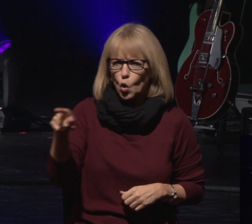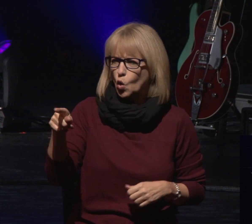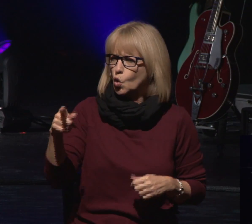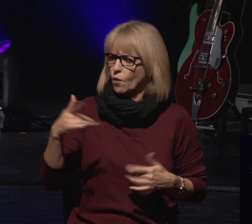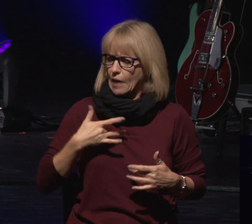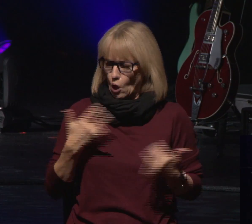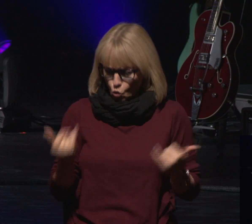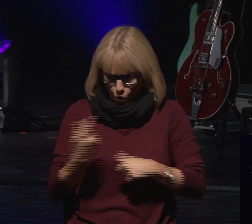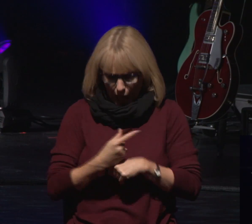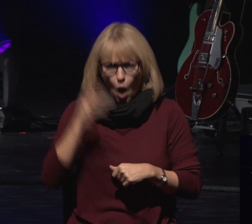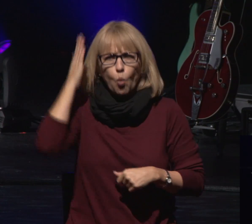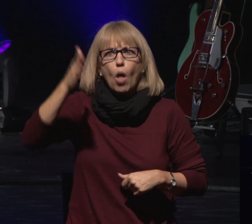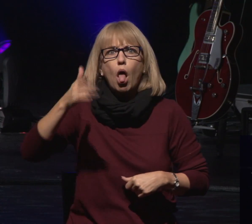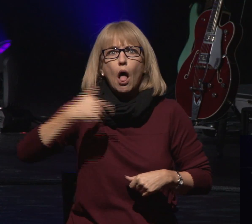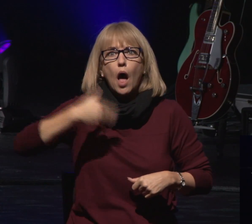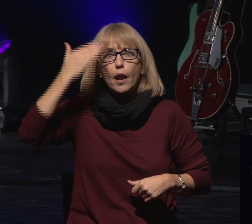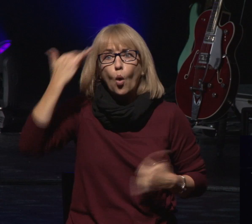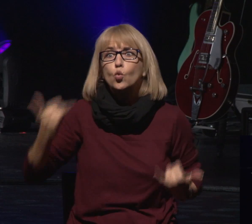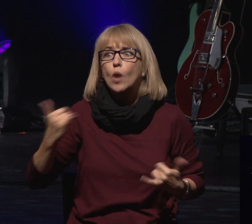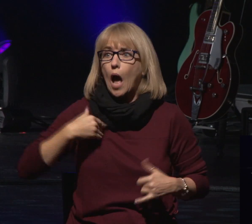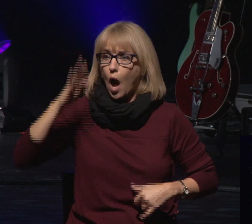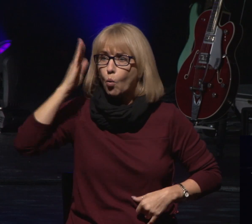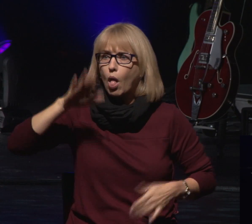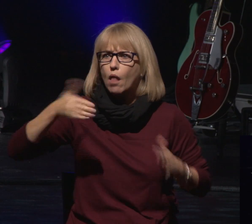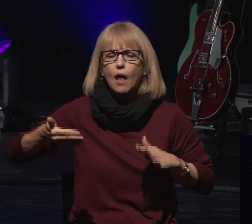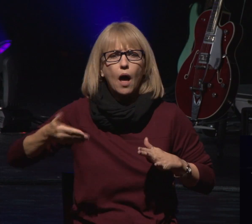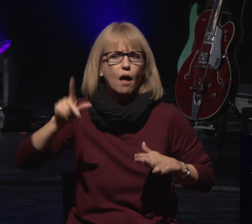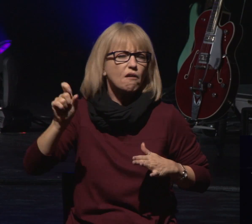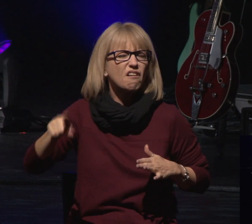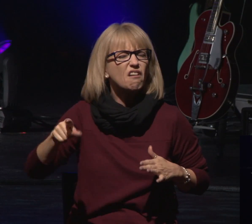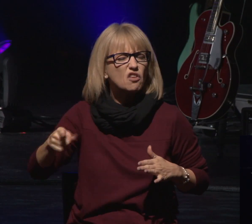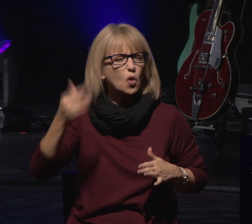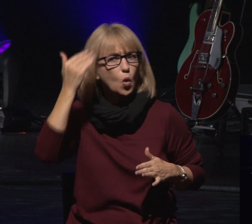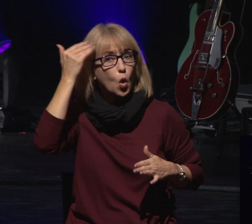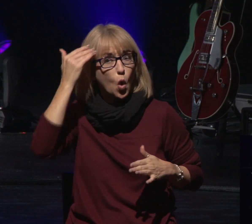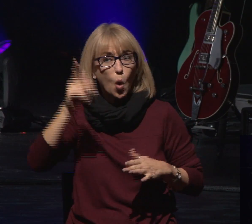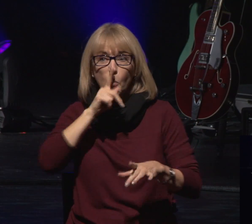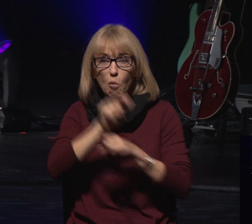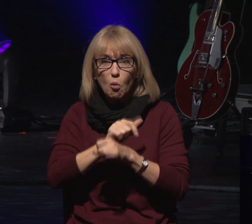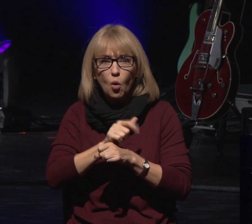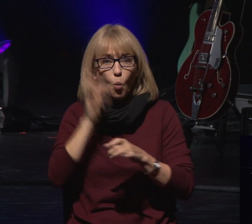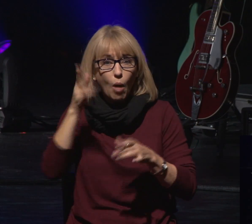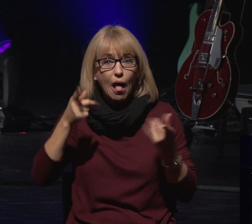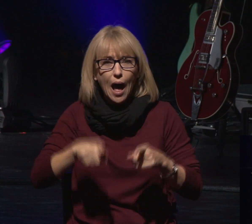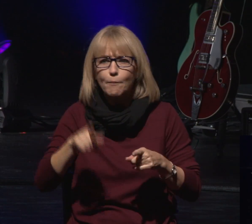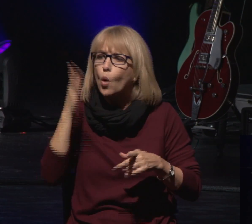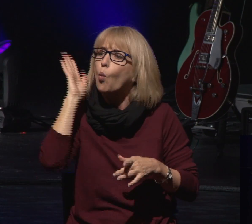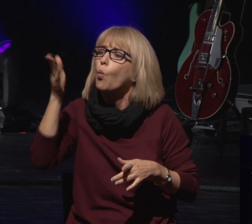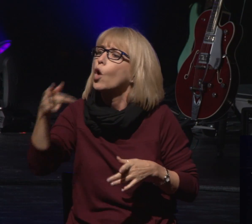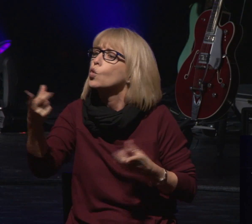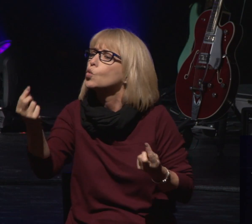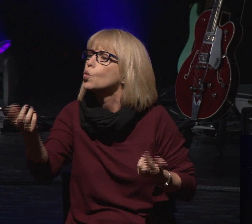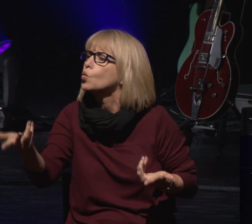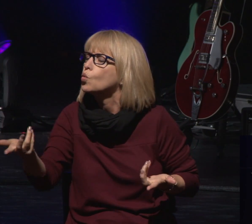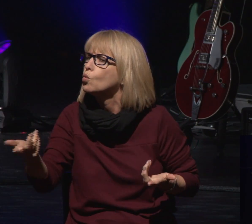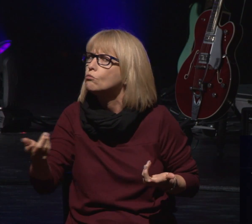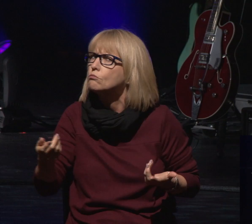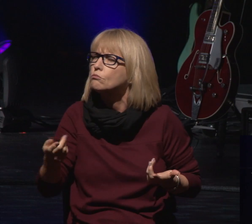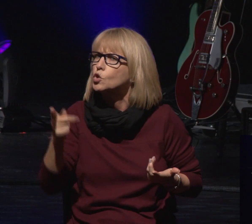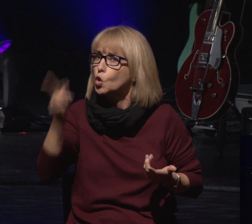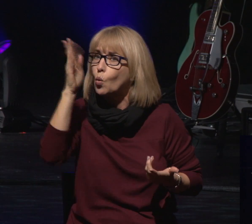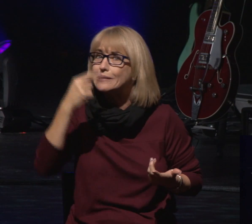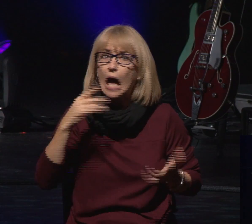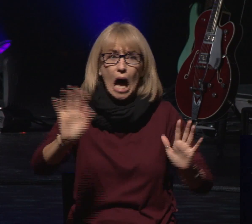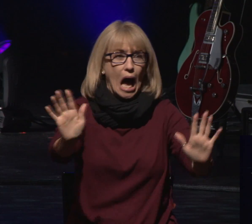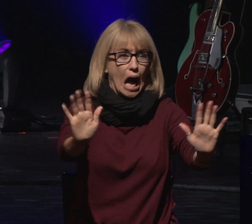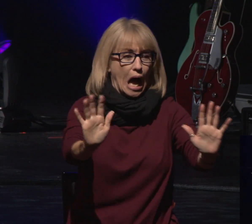and that's it, what would you do or say or prioritize in your life? What would be some things you'd go, oh,